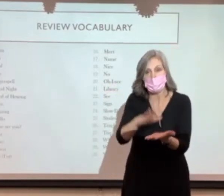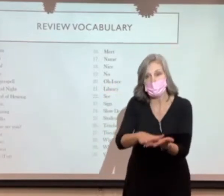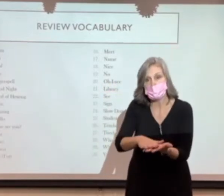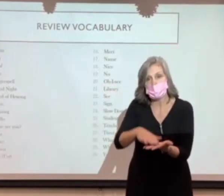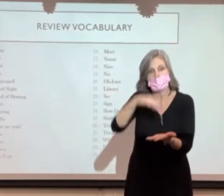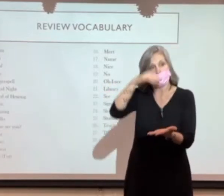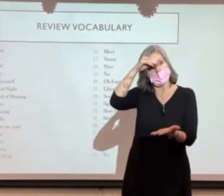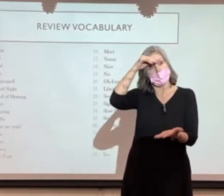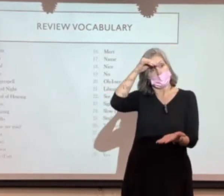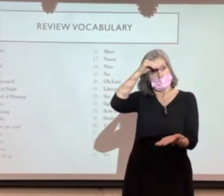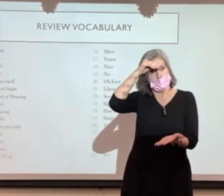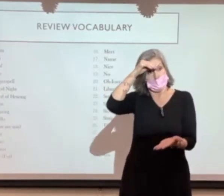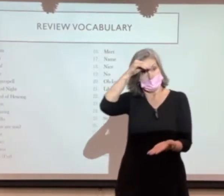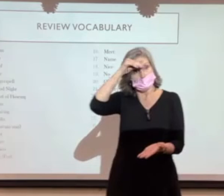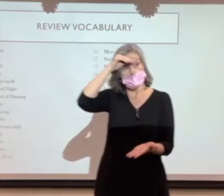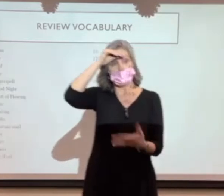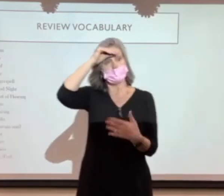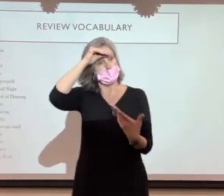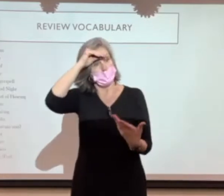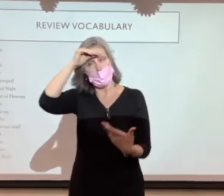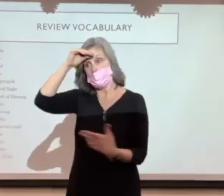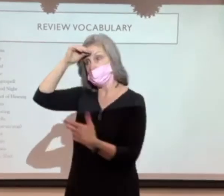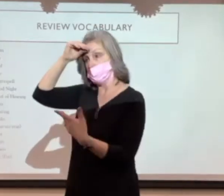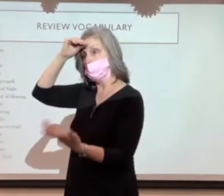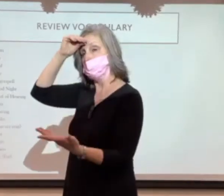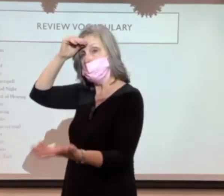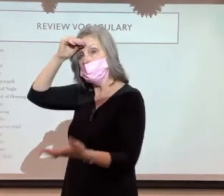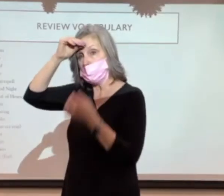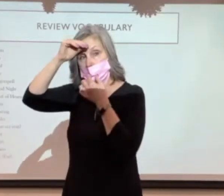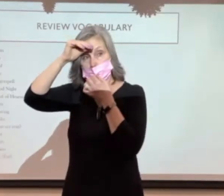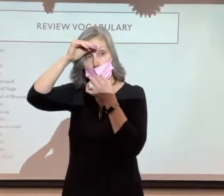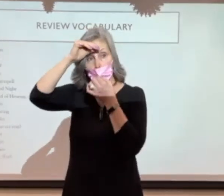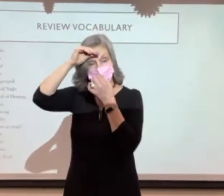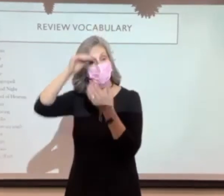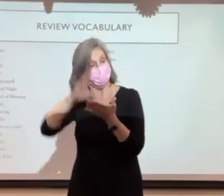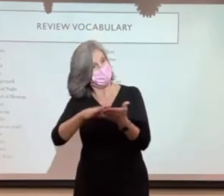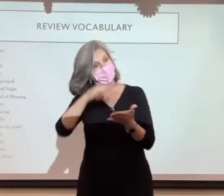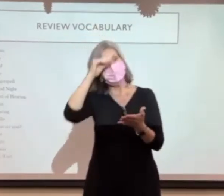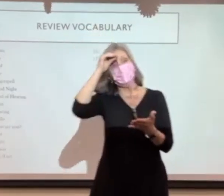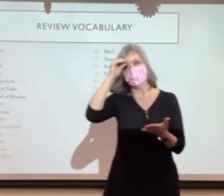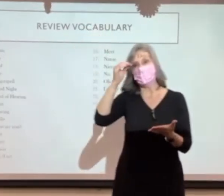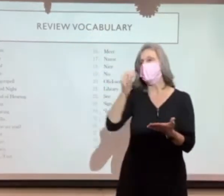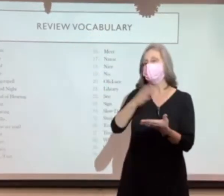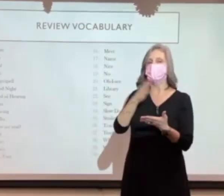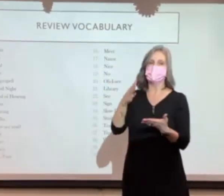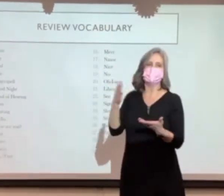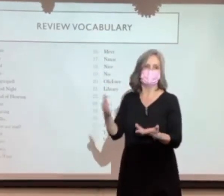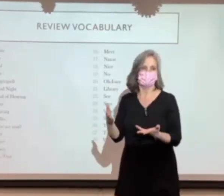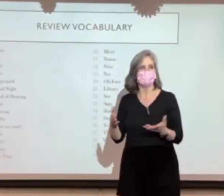the information and putting it in your head. That might be a way that you can memorize a term. And again, everyone's different. Some of